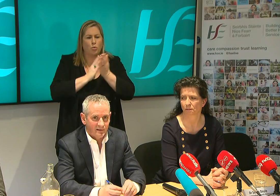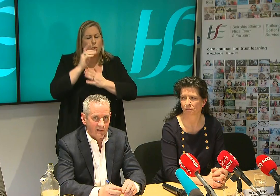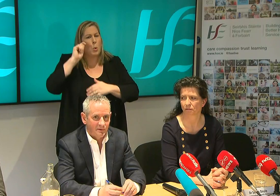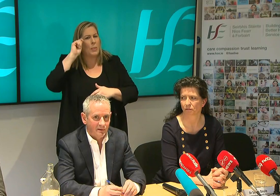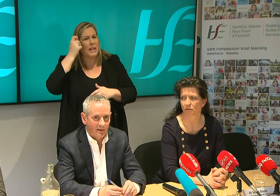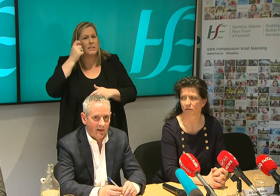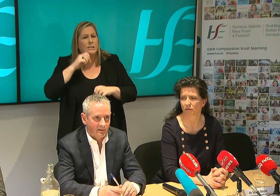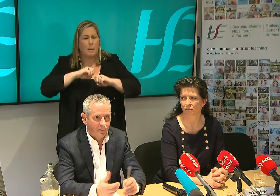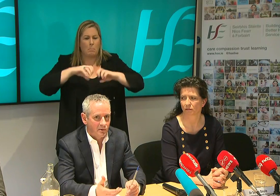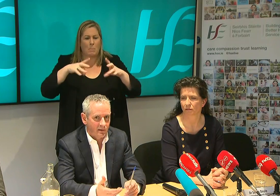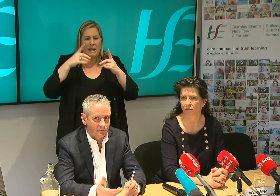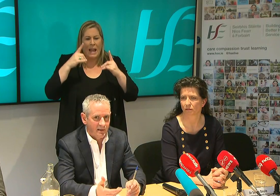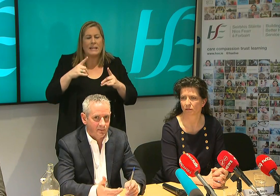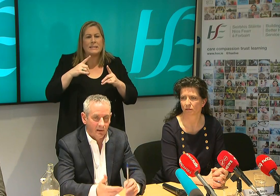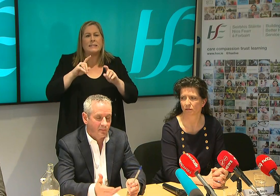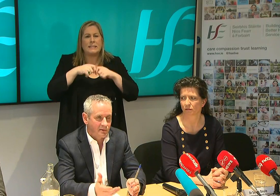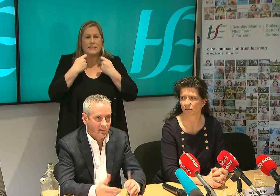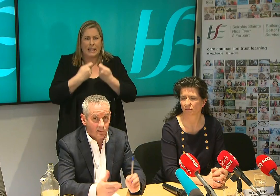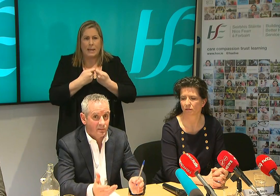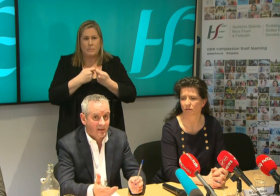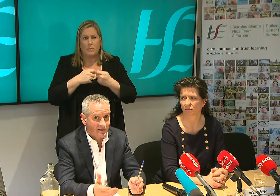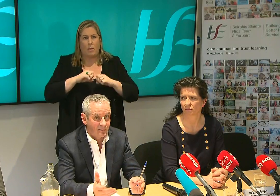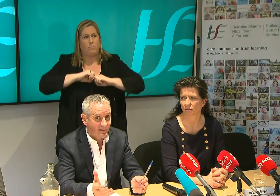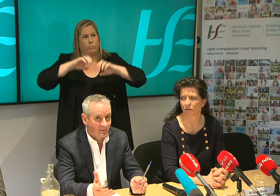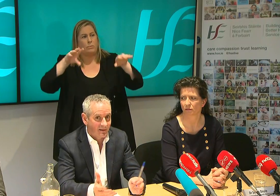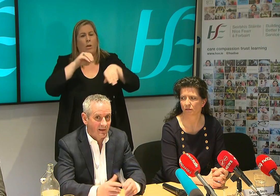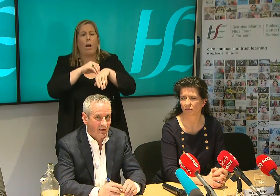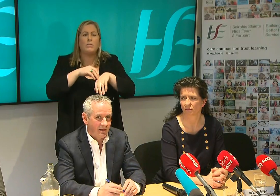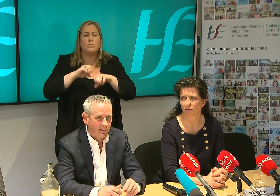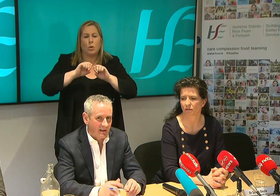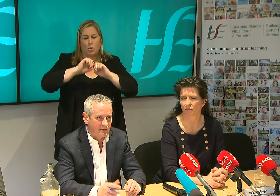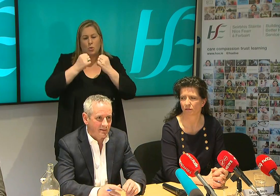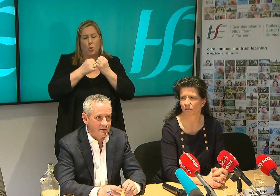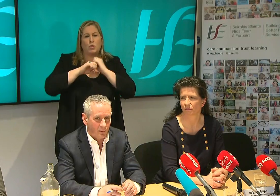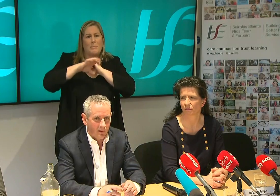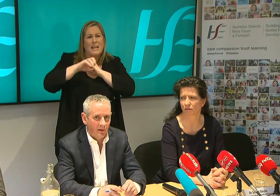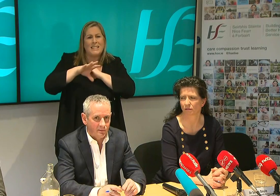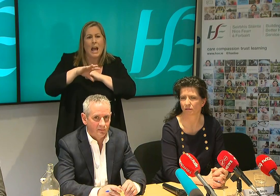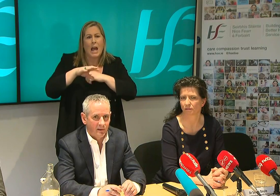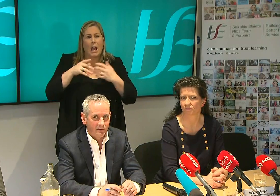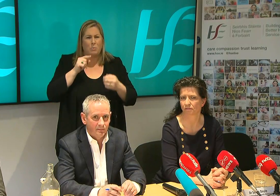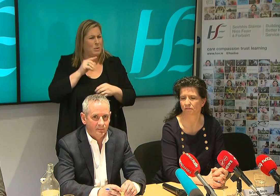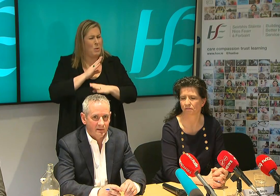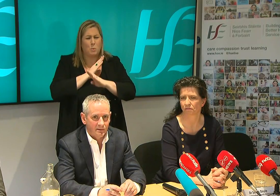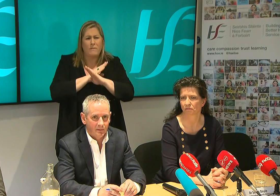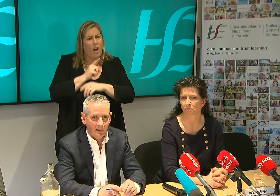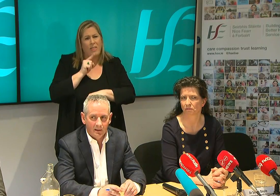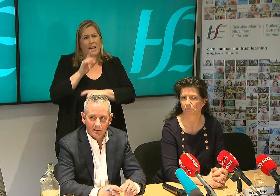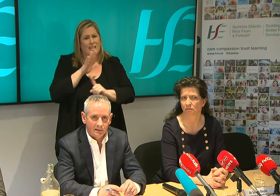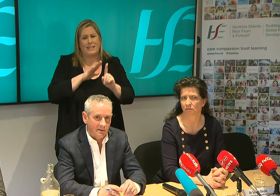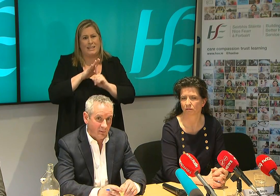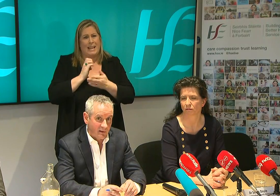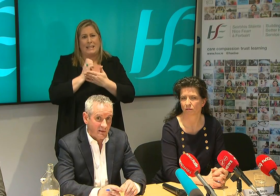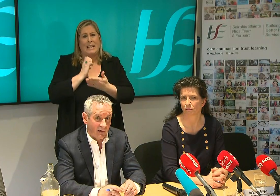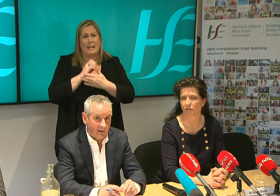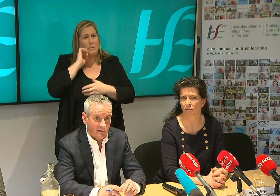public health teams and posted on Facebook, or posted on a social media site by someone. You know, that's what we want to avoid.